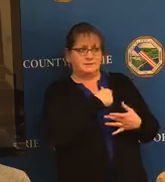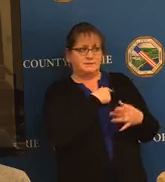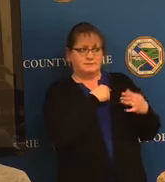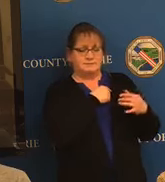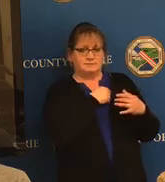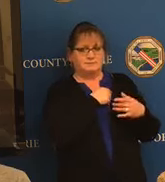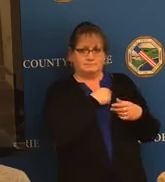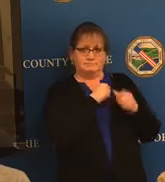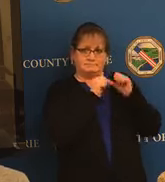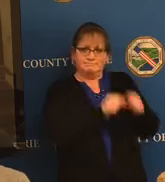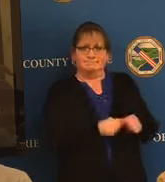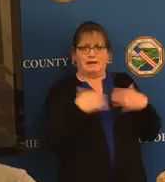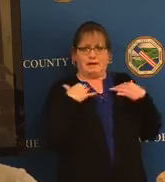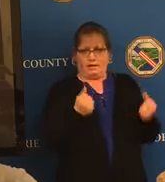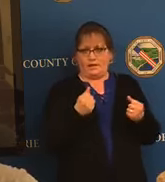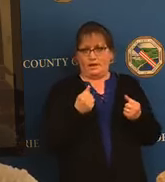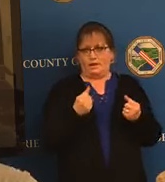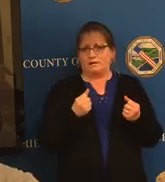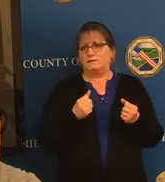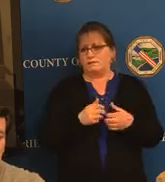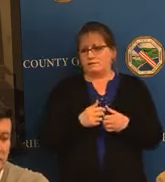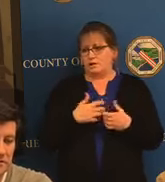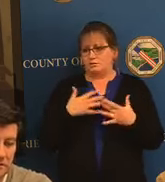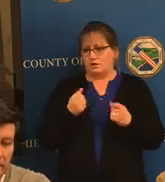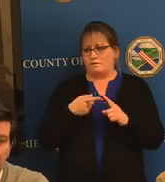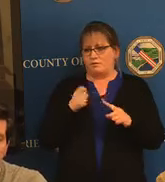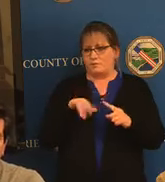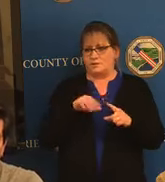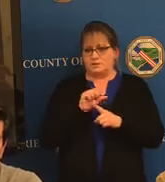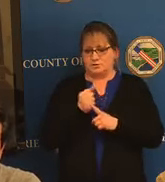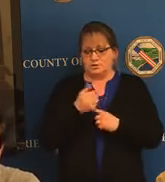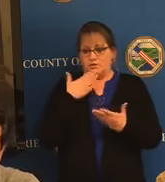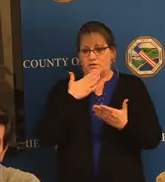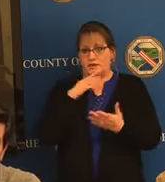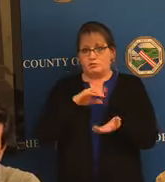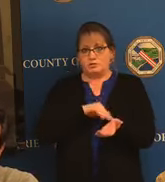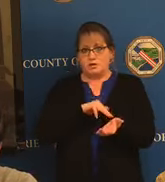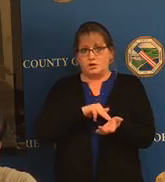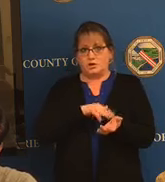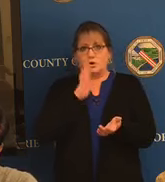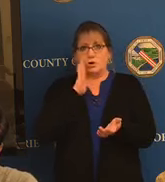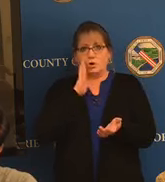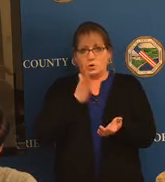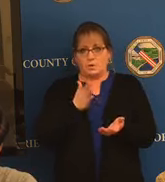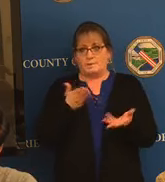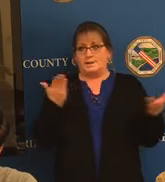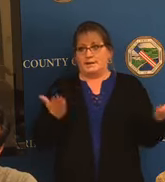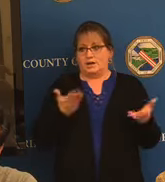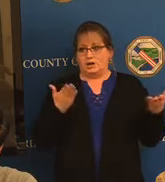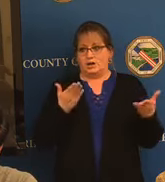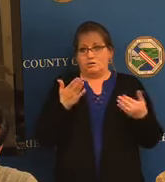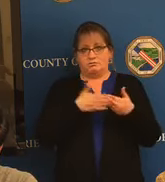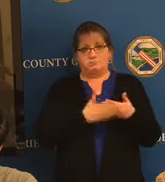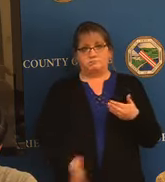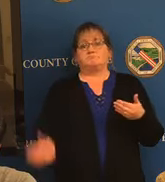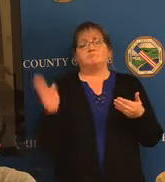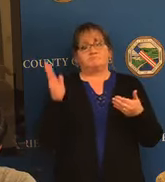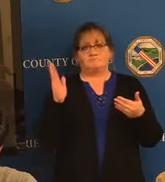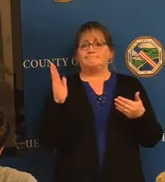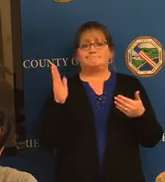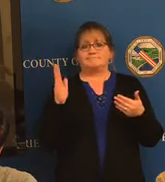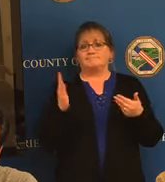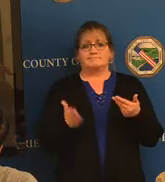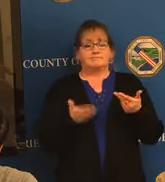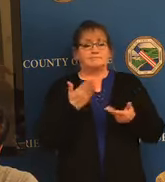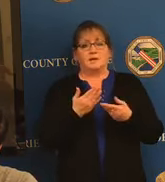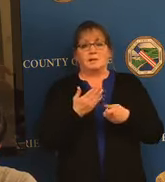from this situation. Thank you, Doctor. We are going to be here for the duration. There may